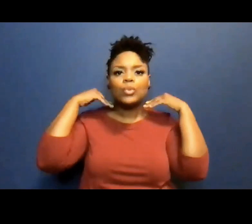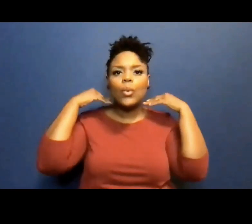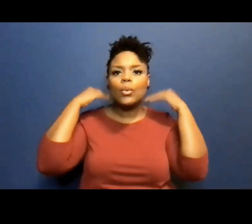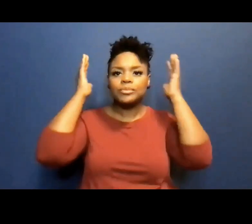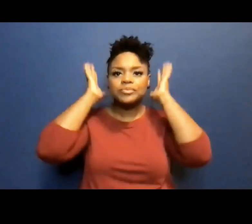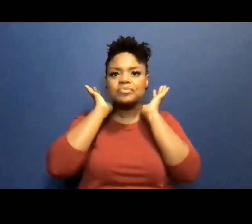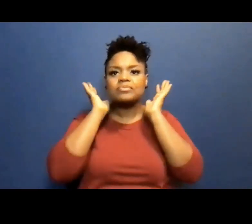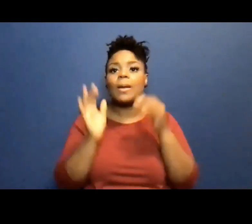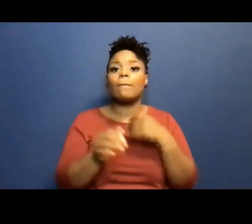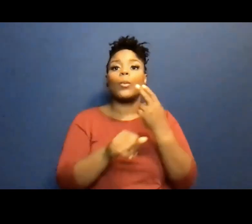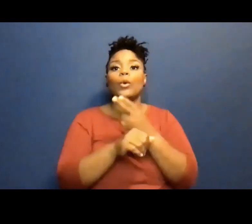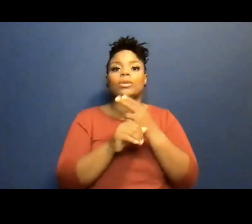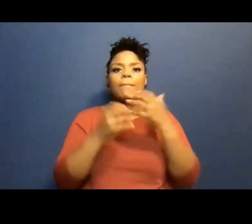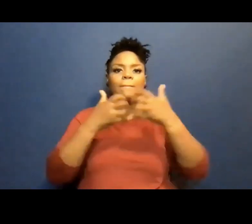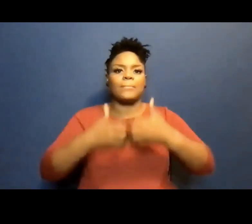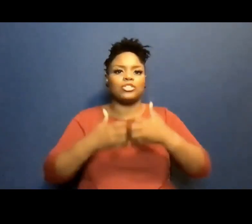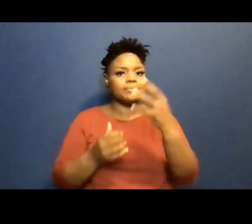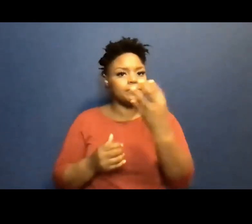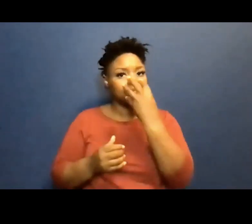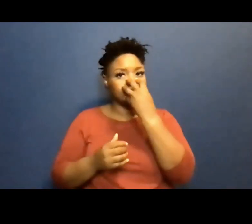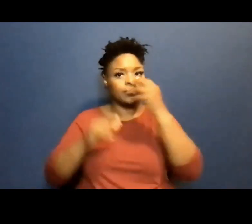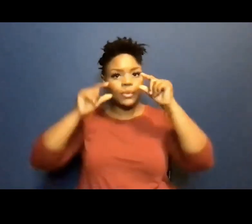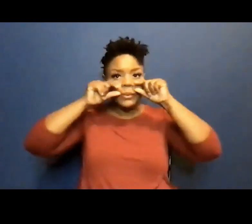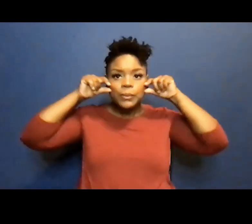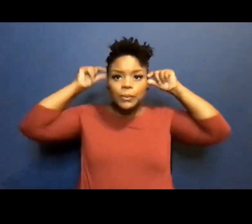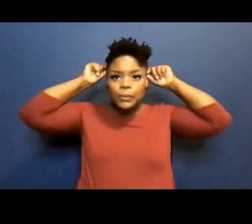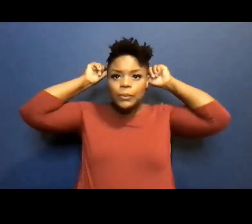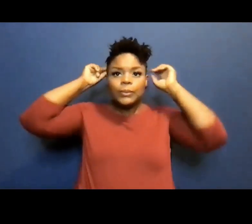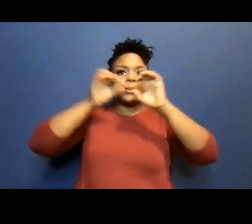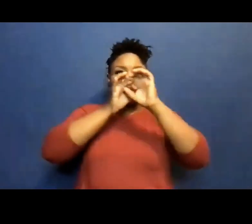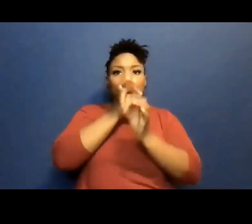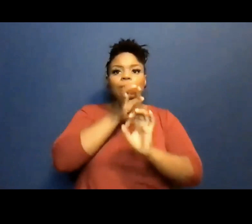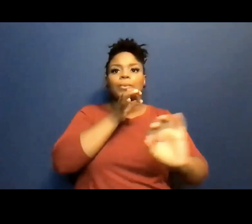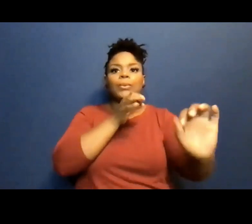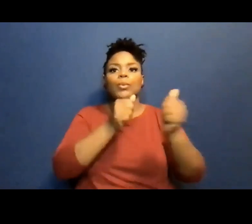tube, which is connected to a ventilator. So I'm delighted to be here. Thank you.